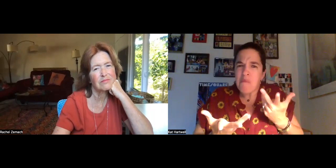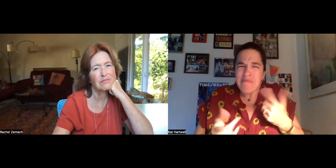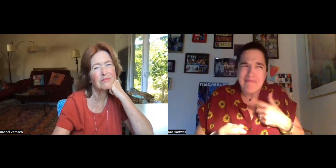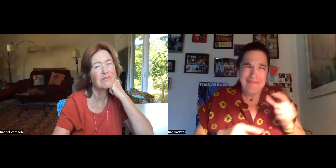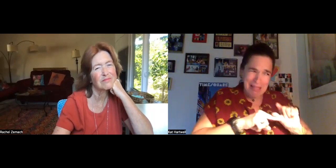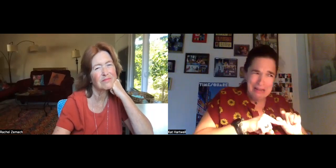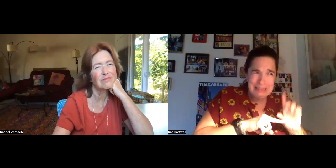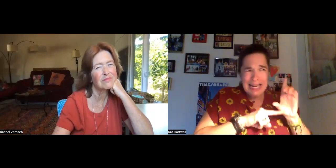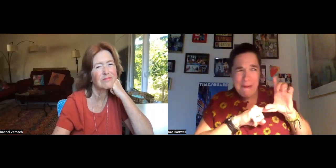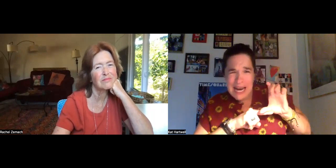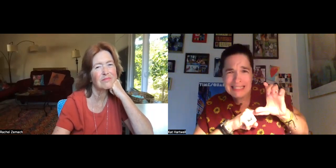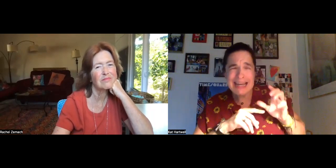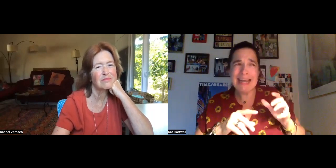without really the